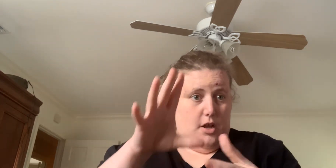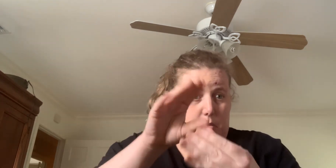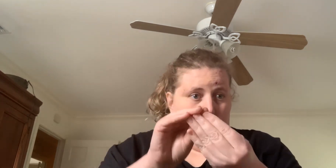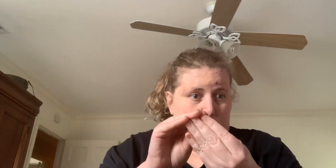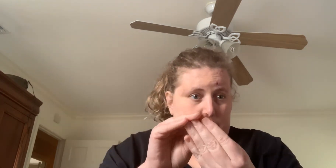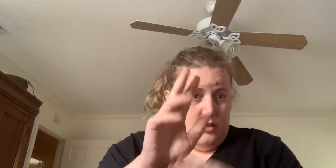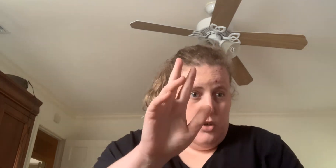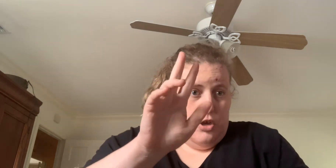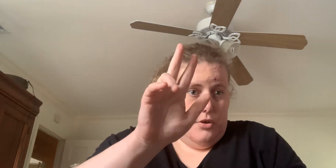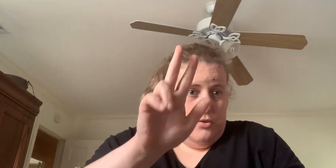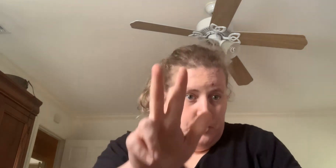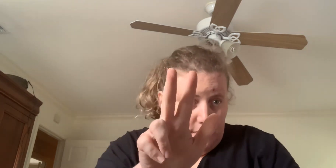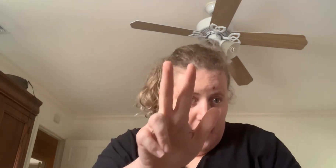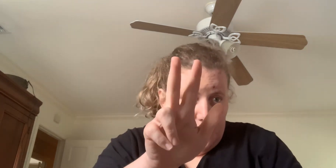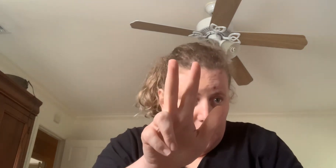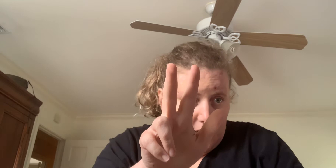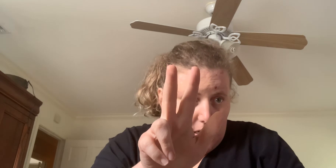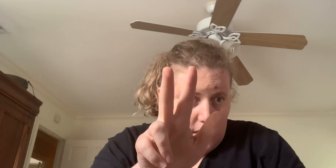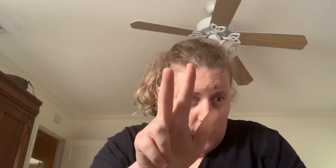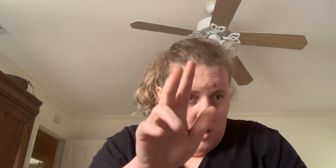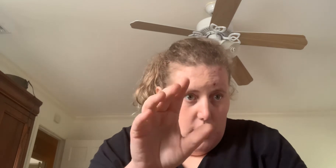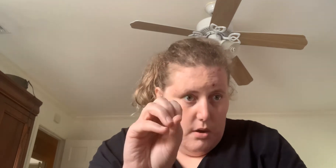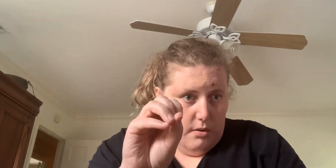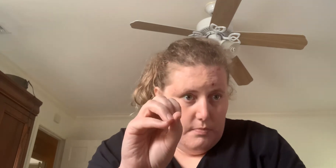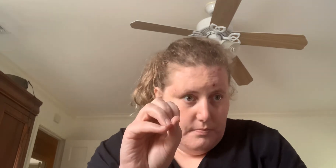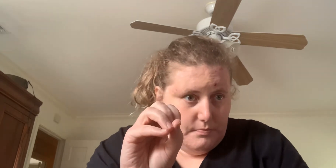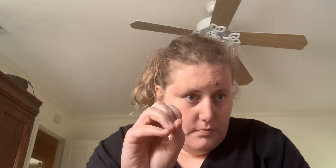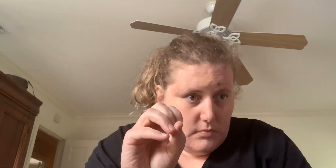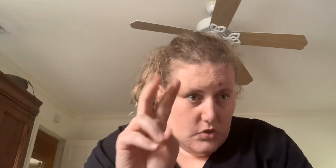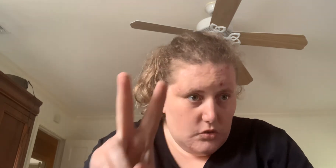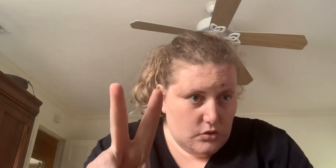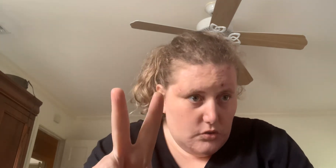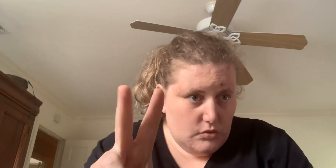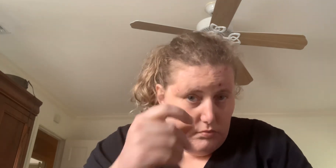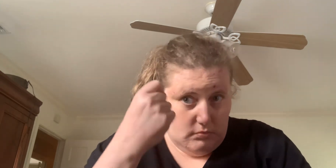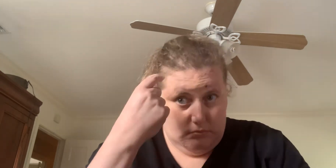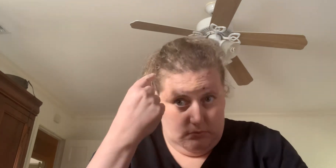left, 4 on the right, 6 oxygens on the left, and 6 on the right. So